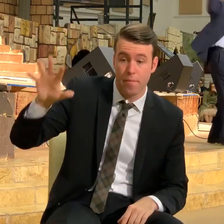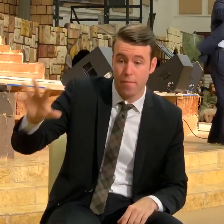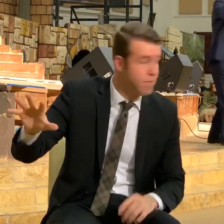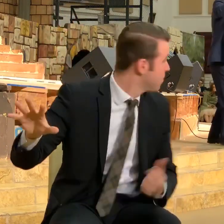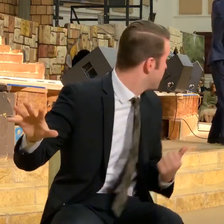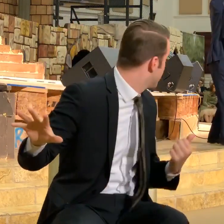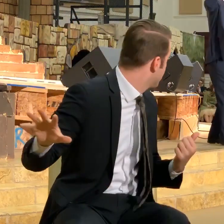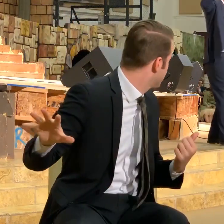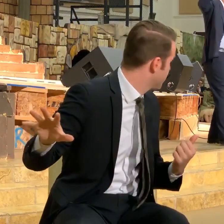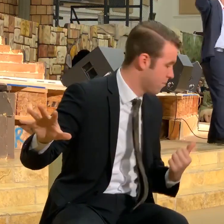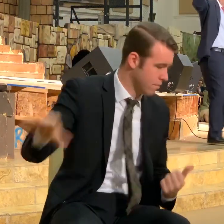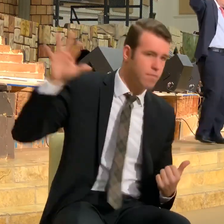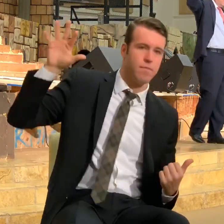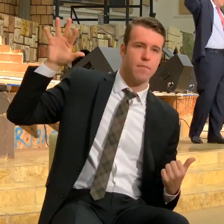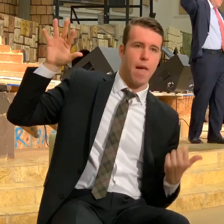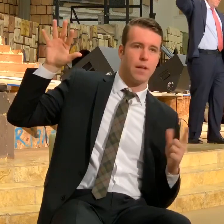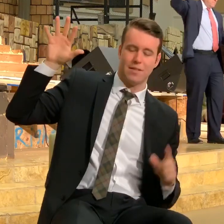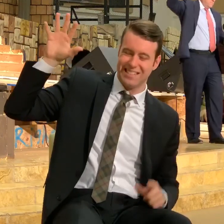he went.